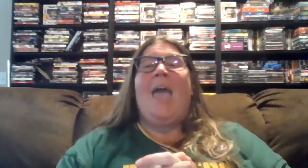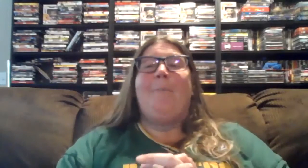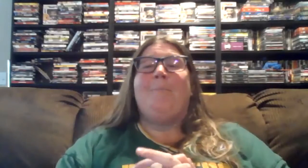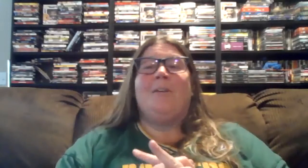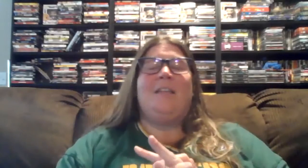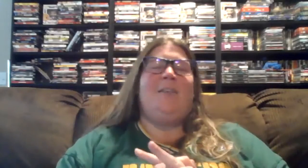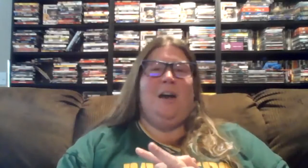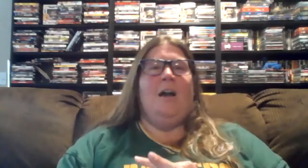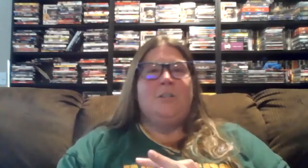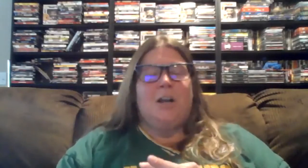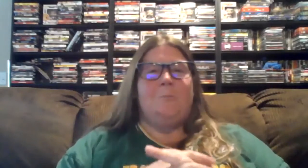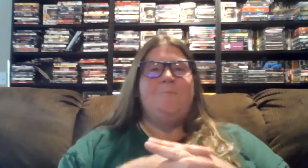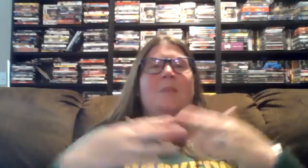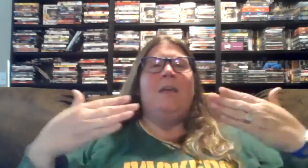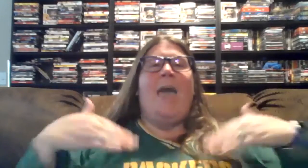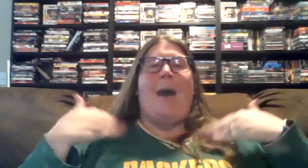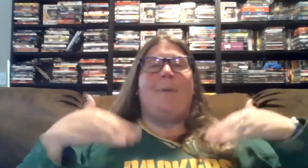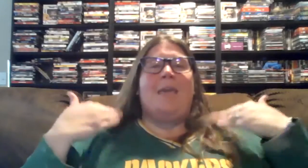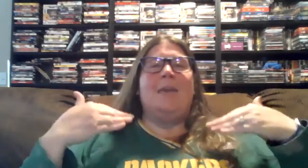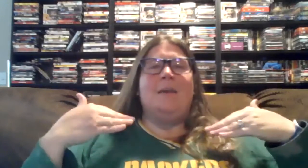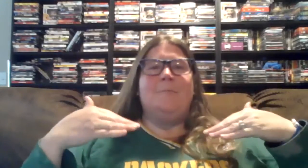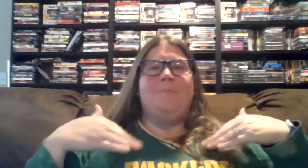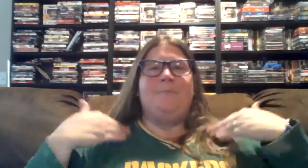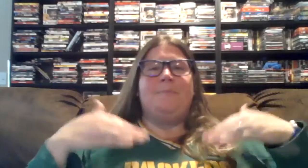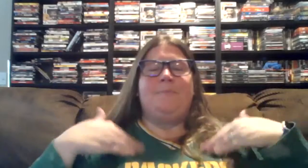happy birthday song, sure. Happy.